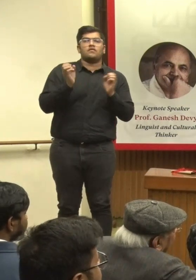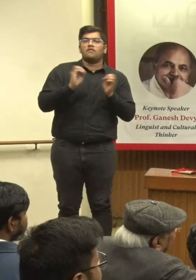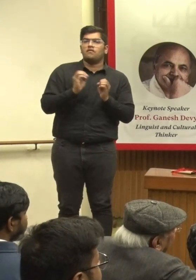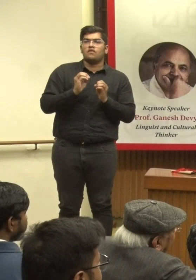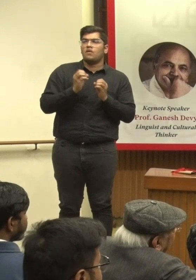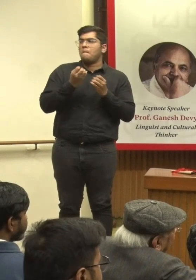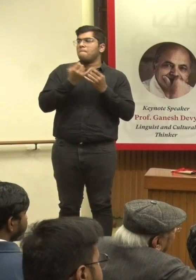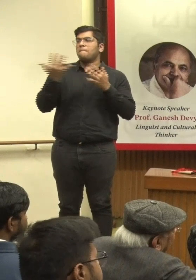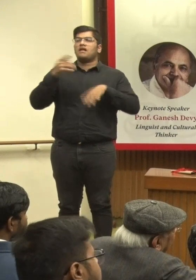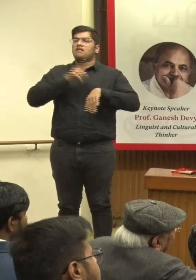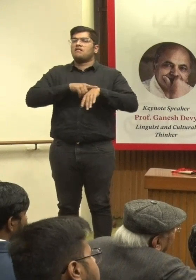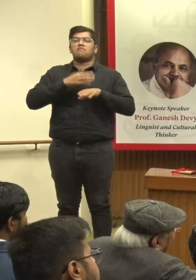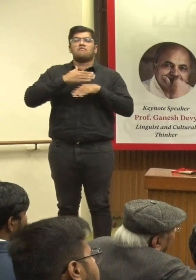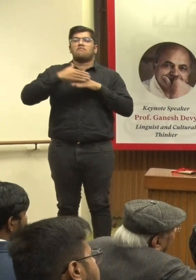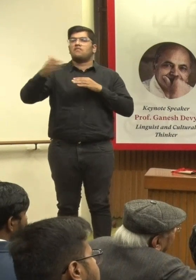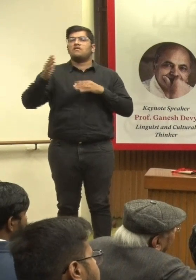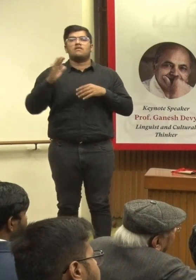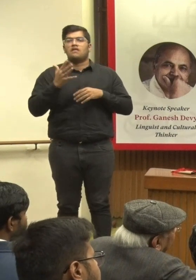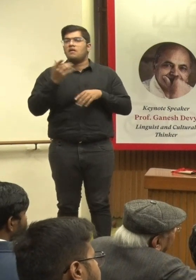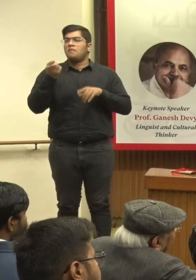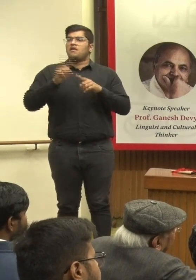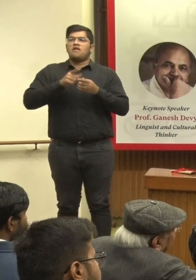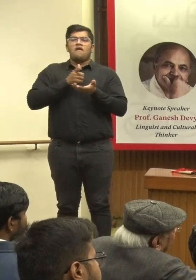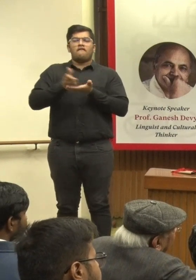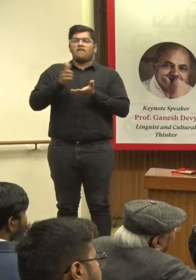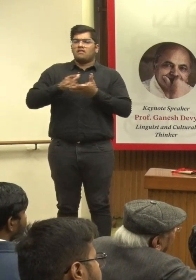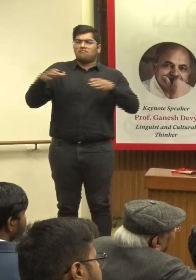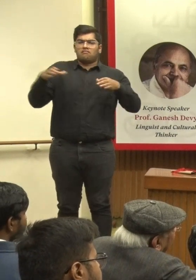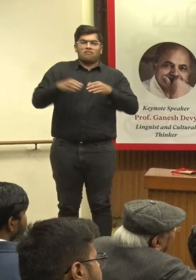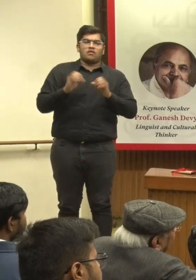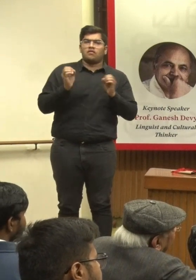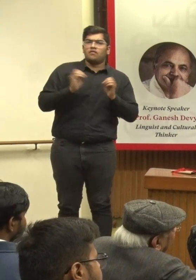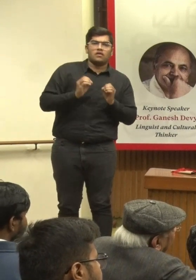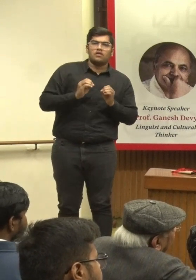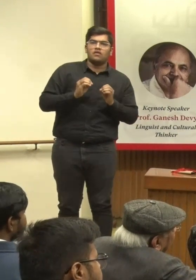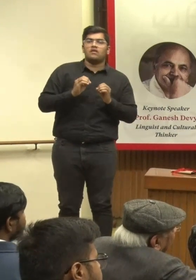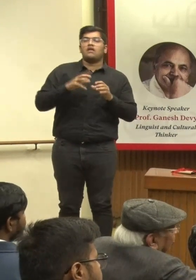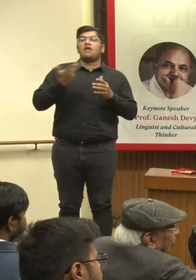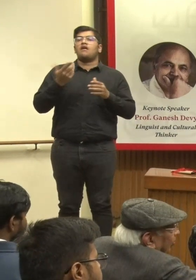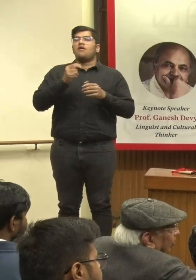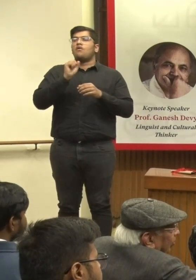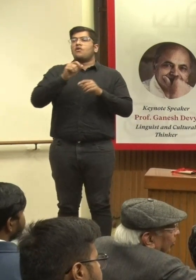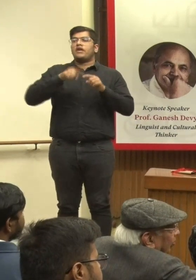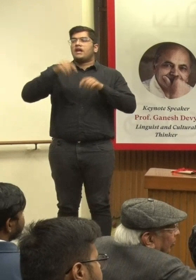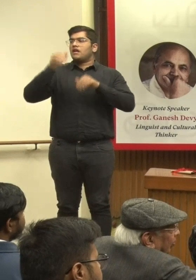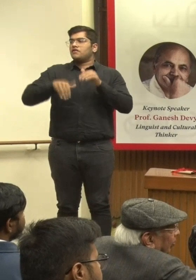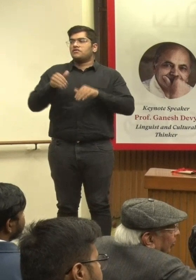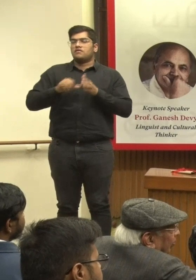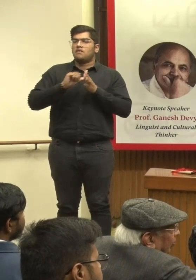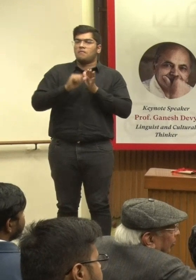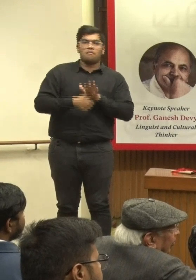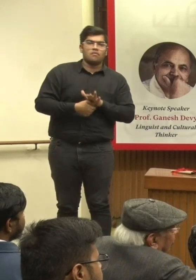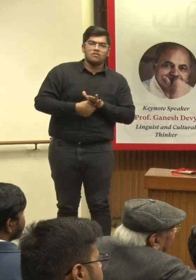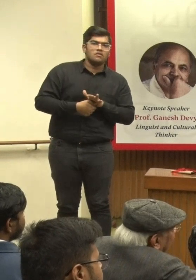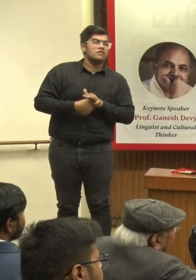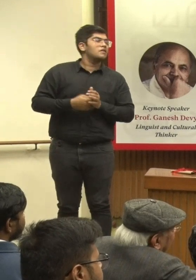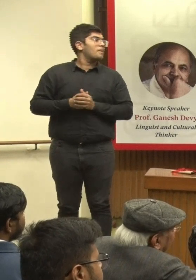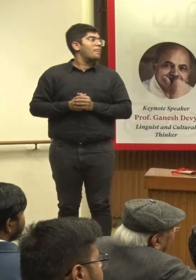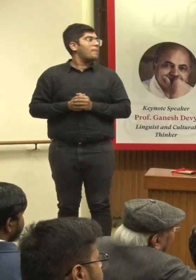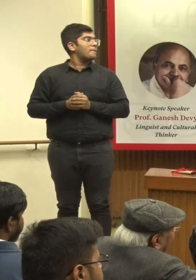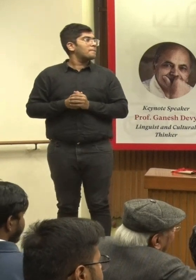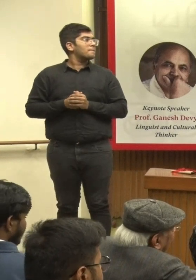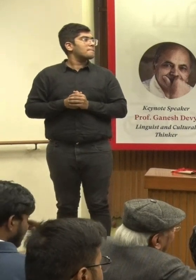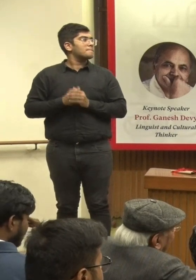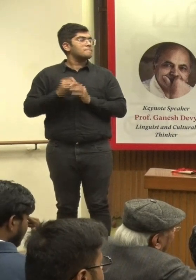any majority, not even in a single village. Therefore they can never get the sarpanch elected. And